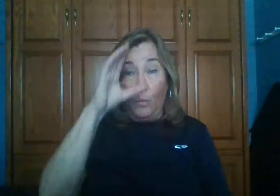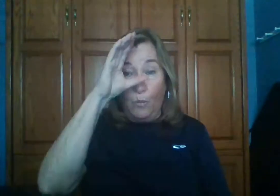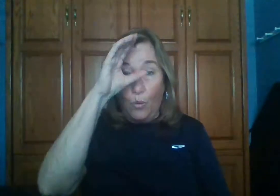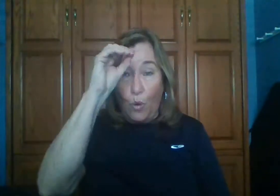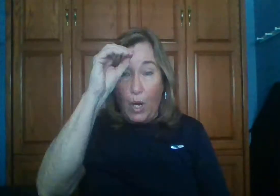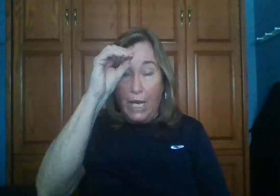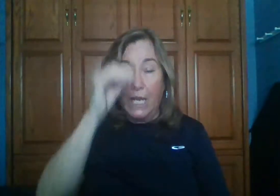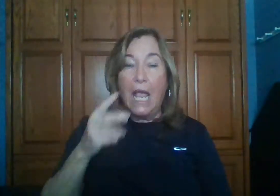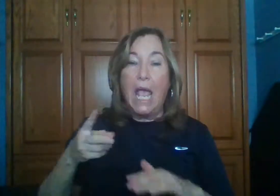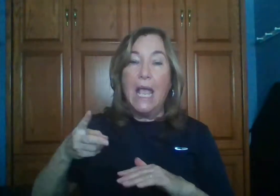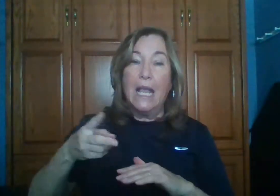flowers.